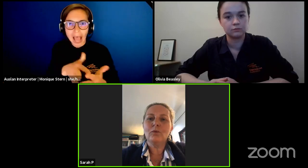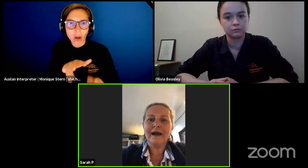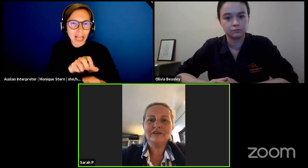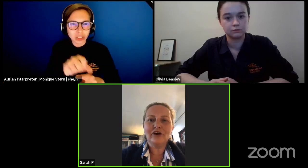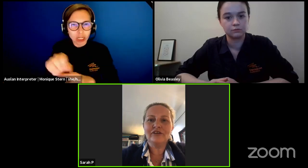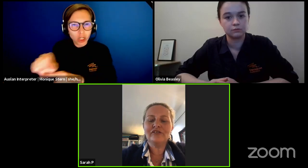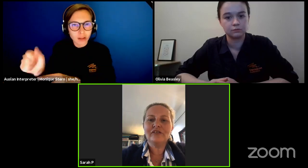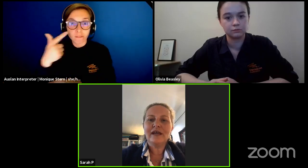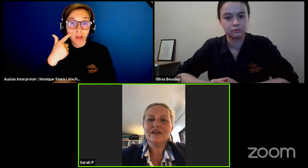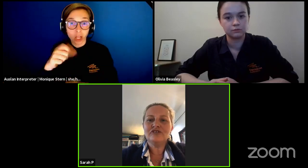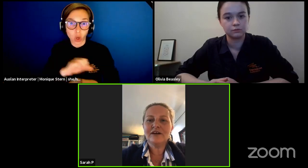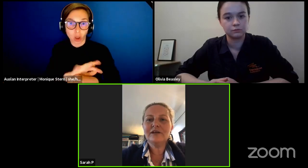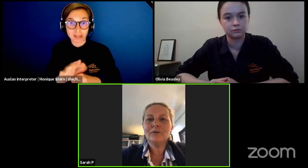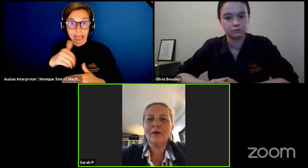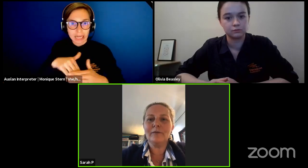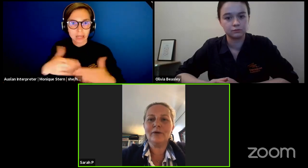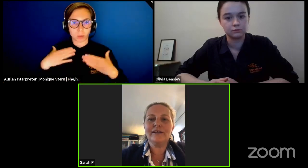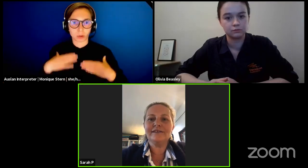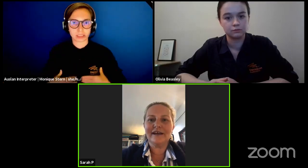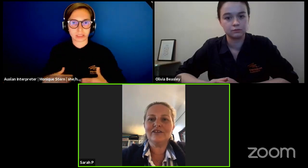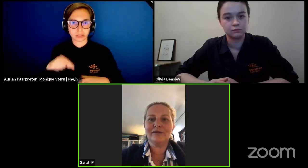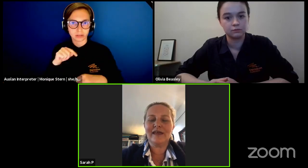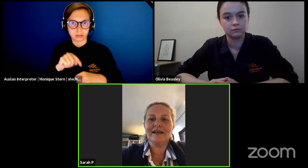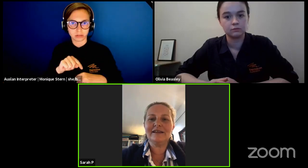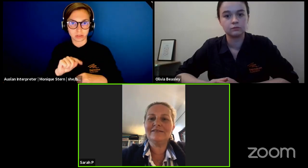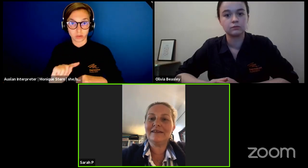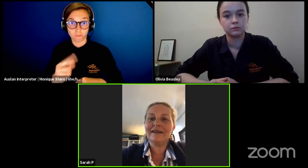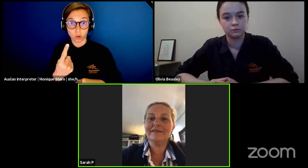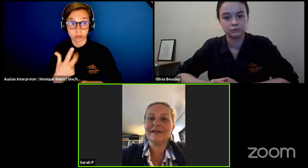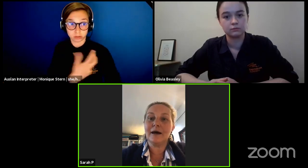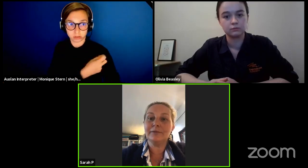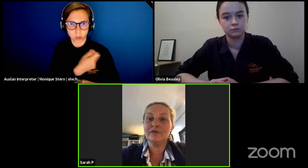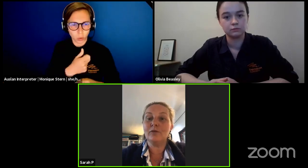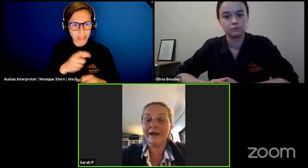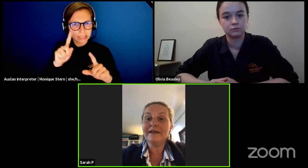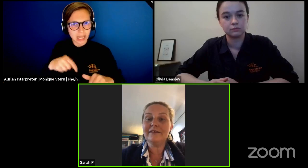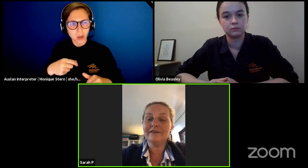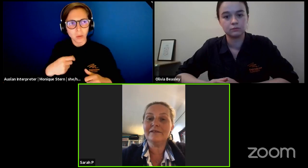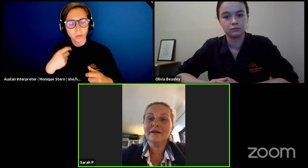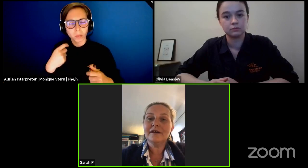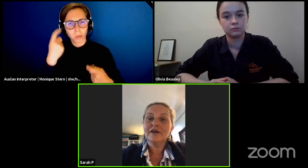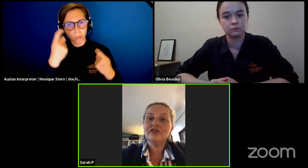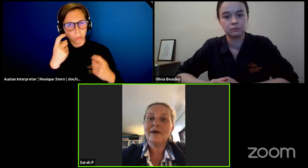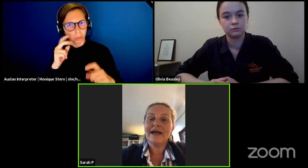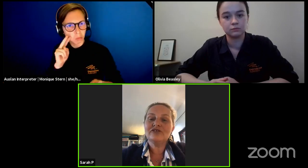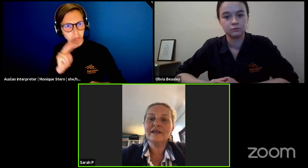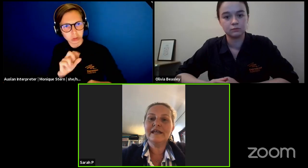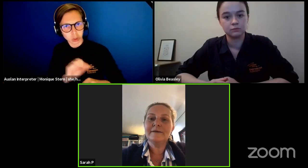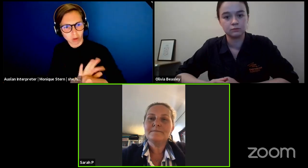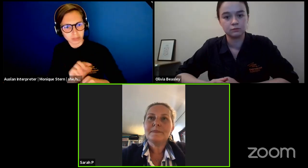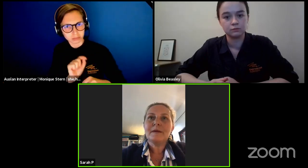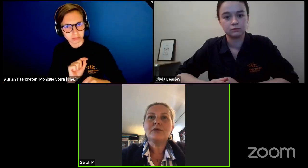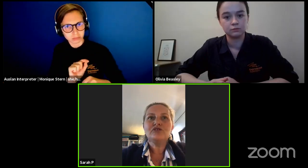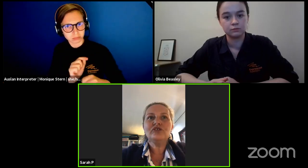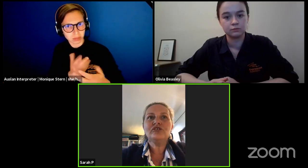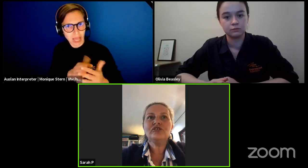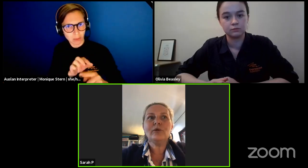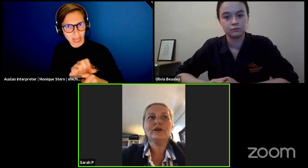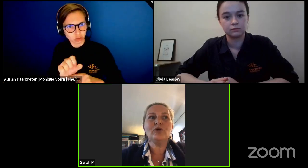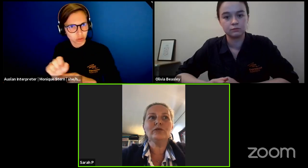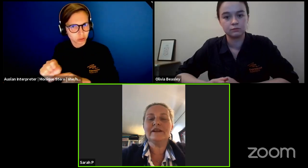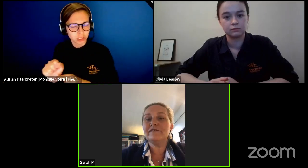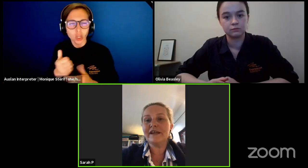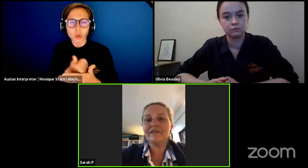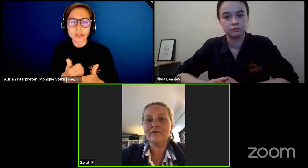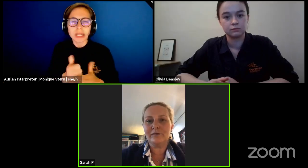give one dose, and generally what the body does with that, it takes a couple of weeks to actually produce what